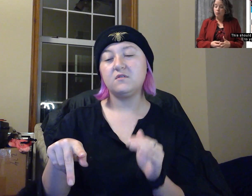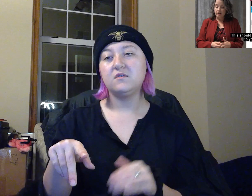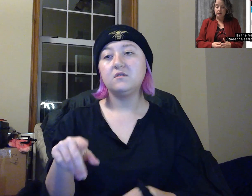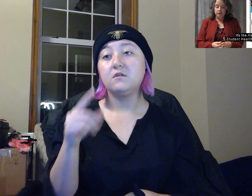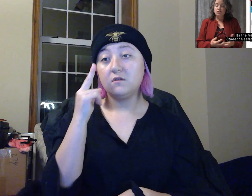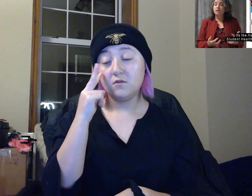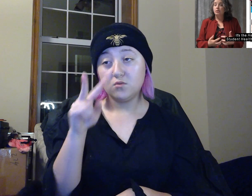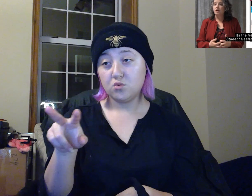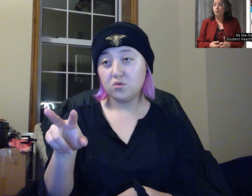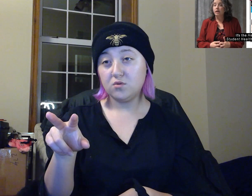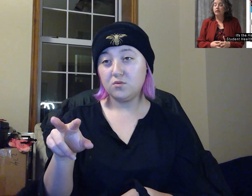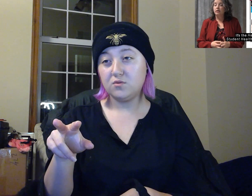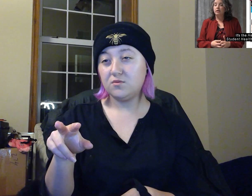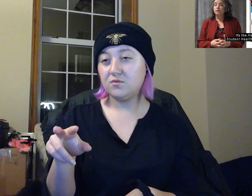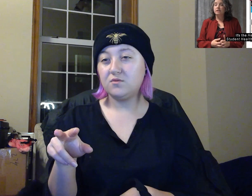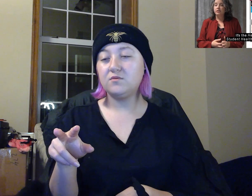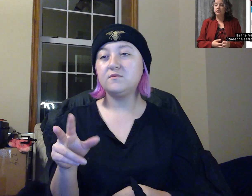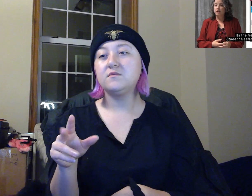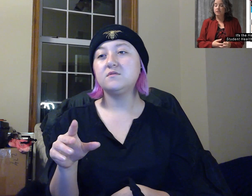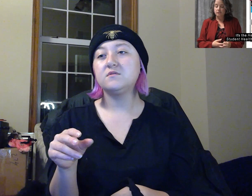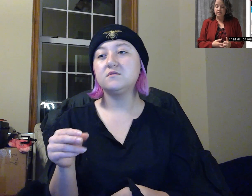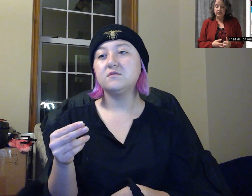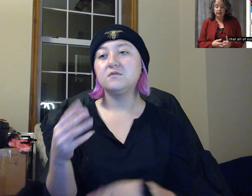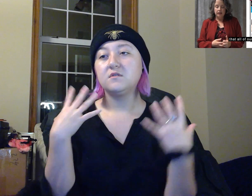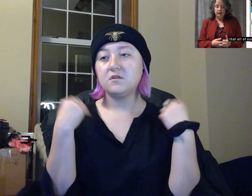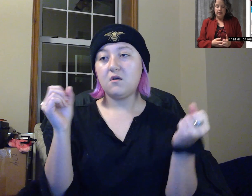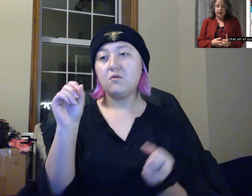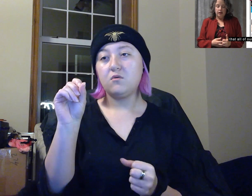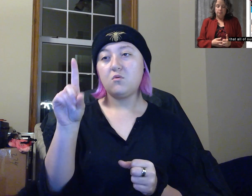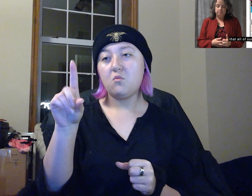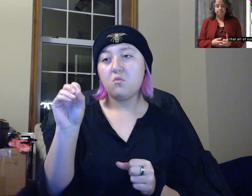Health 101, Student Health 101 newsletter that all of our students get.